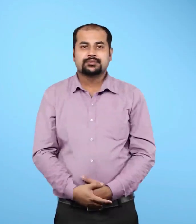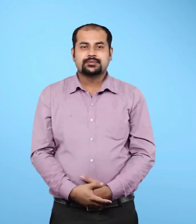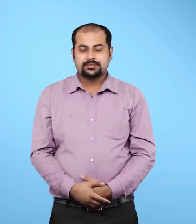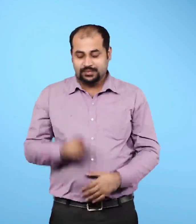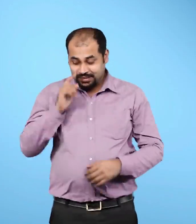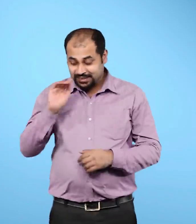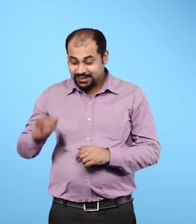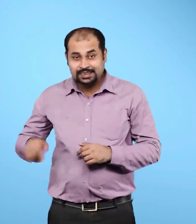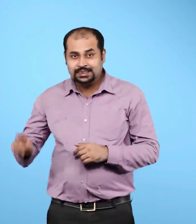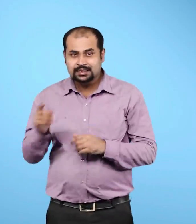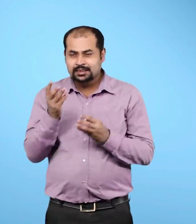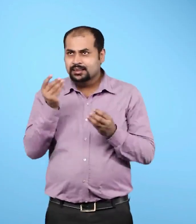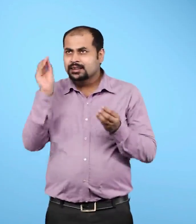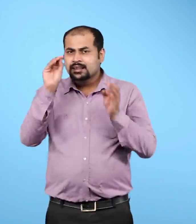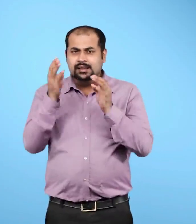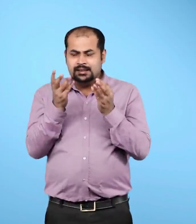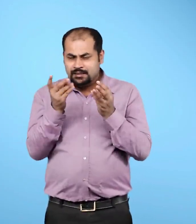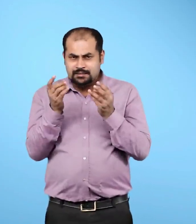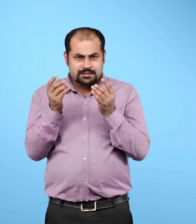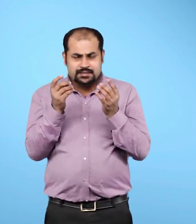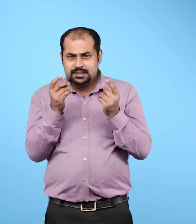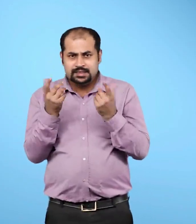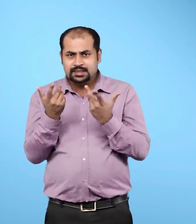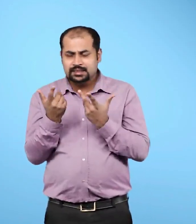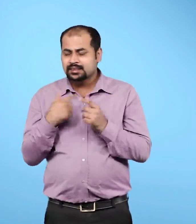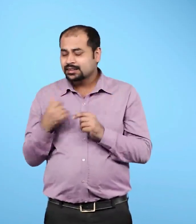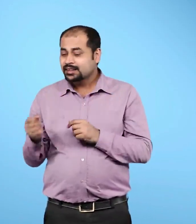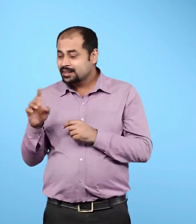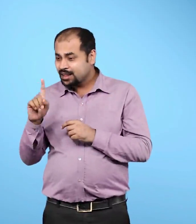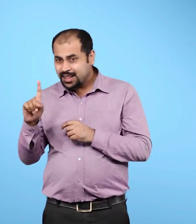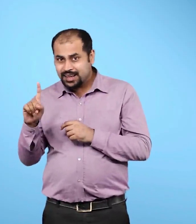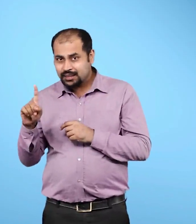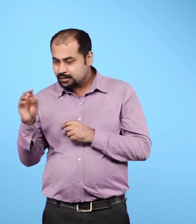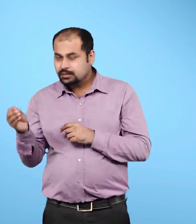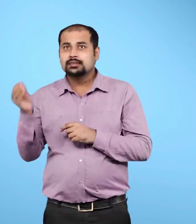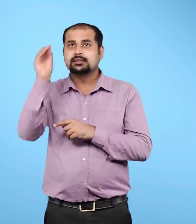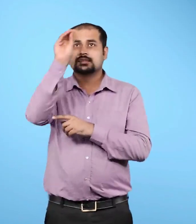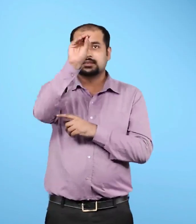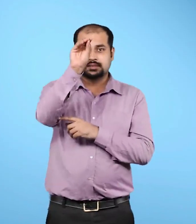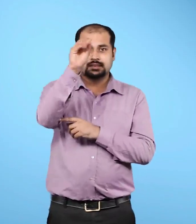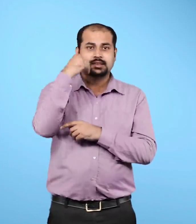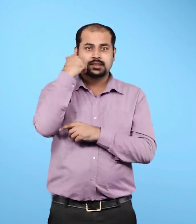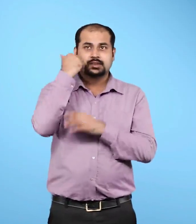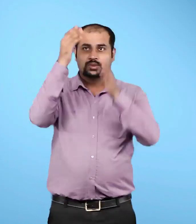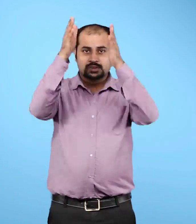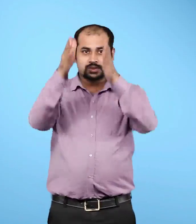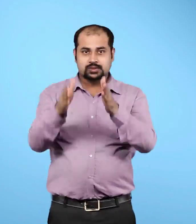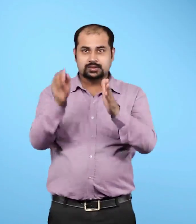The girl is saying, "So I can write it like this." The table has some